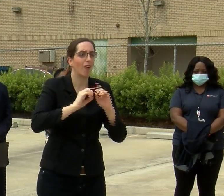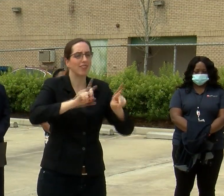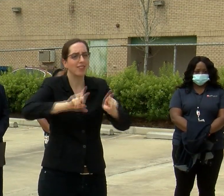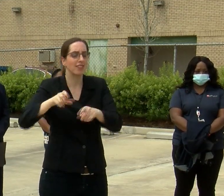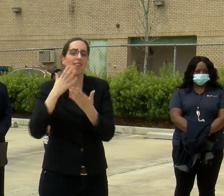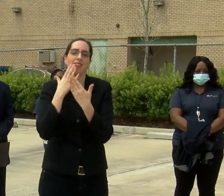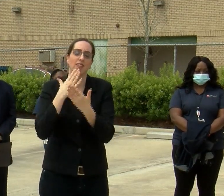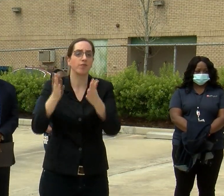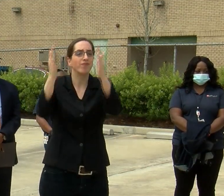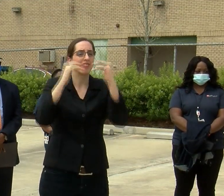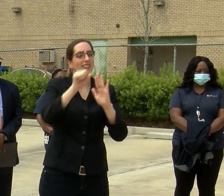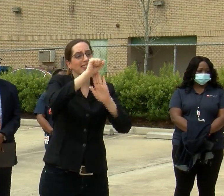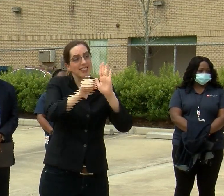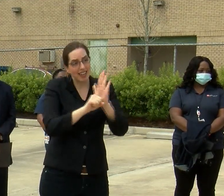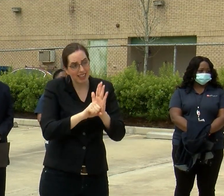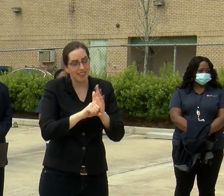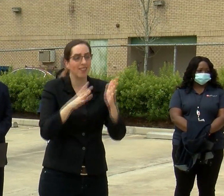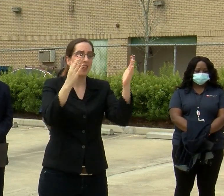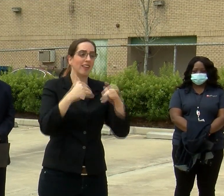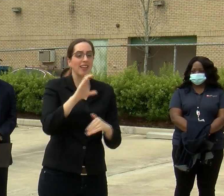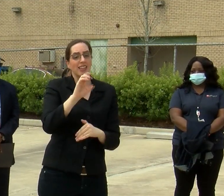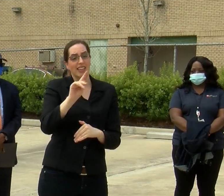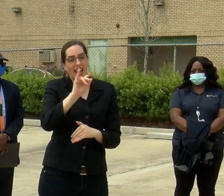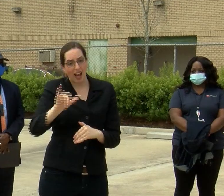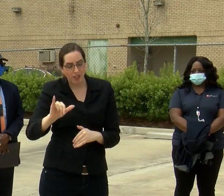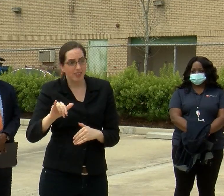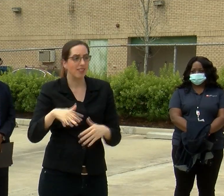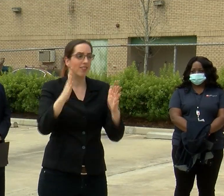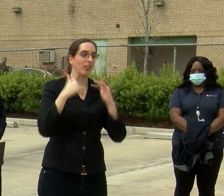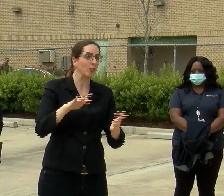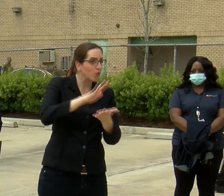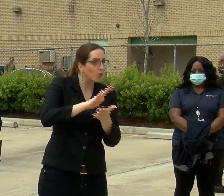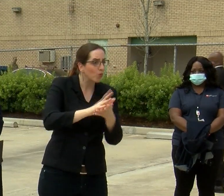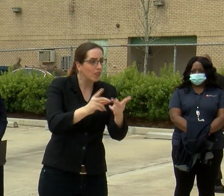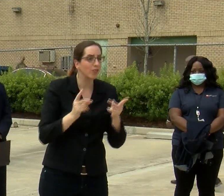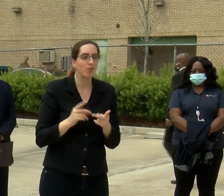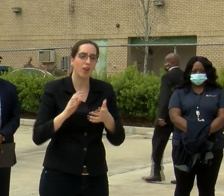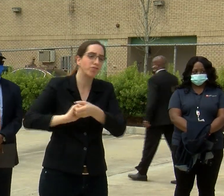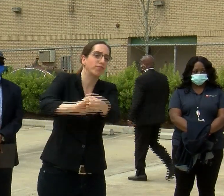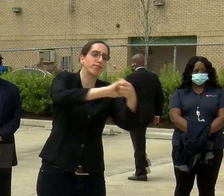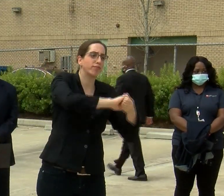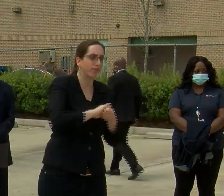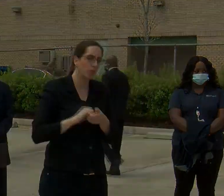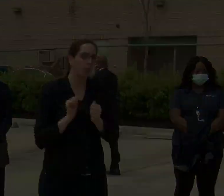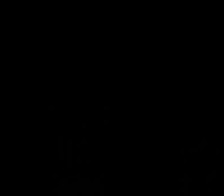Then the state, then of course our county, and then the school district, all working in collaboration with the city.